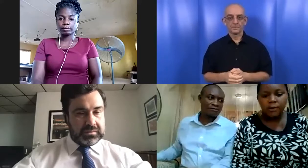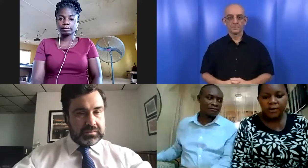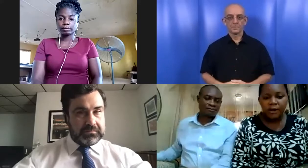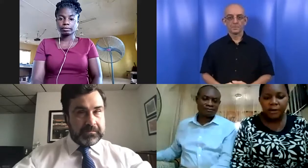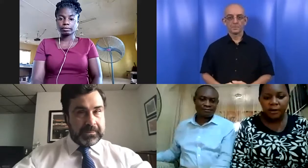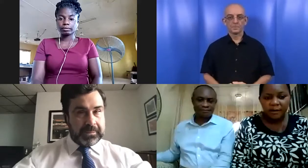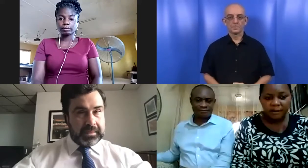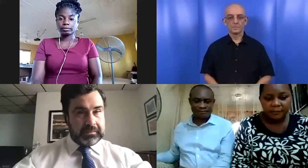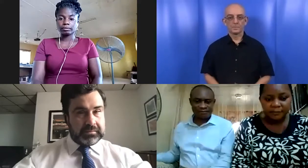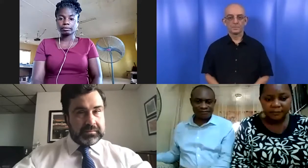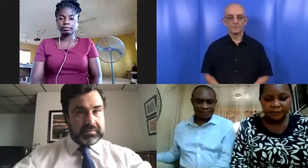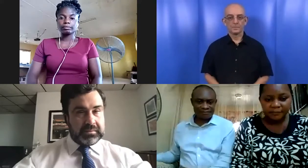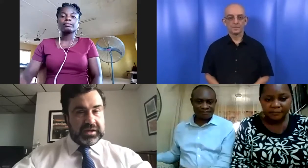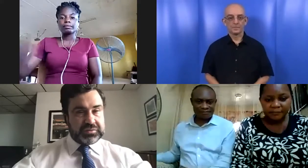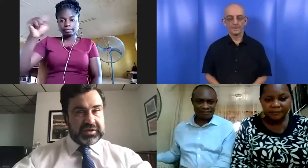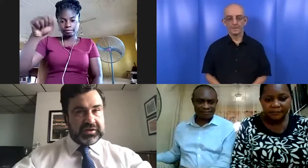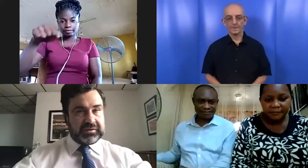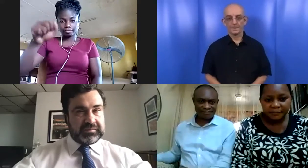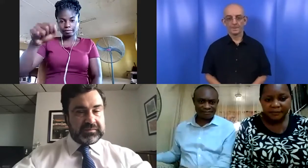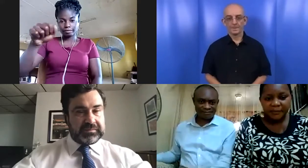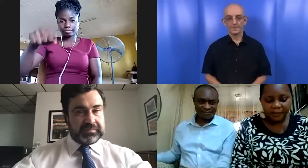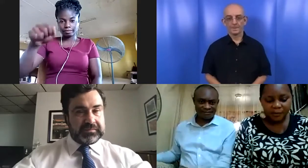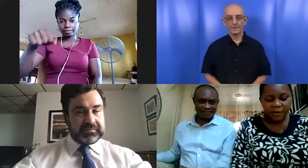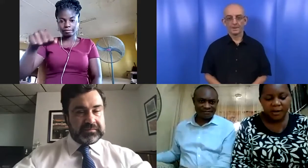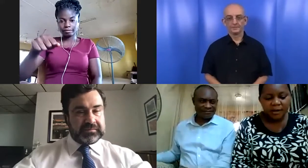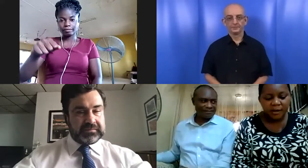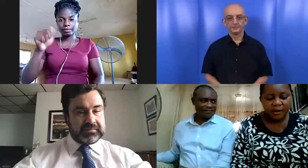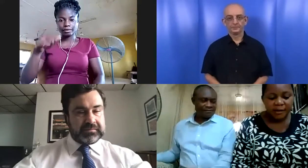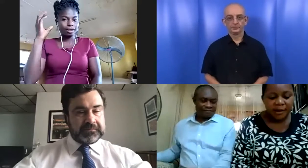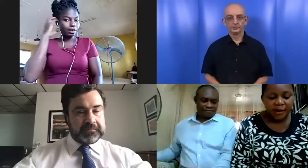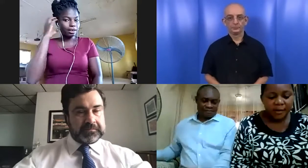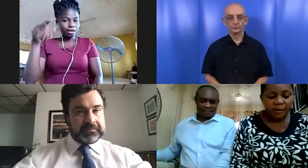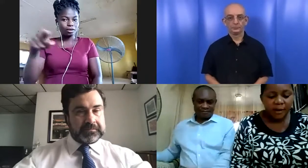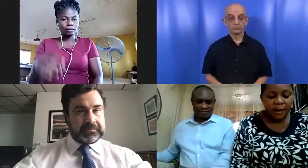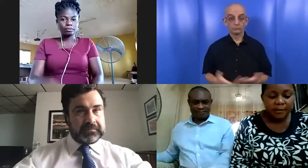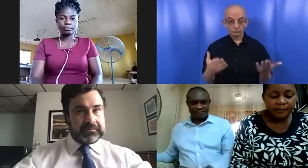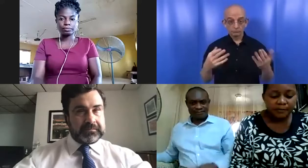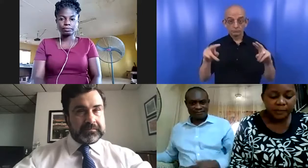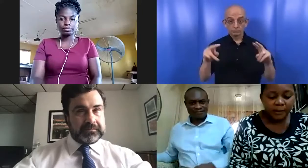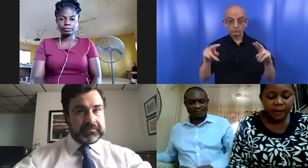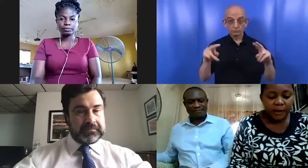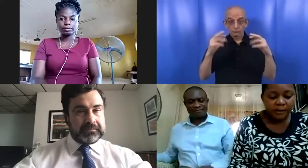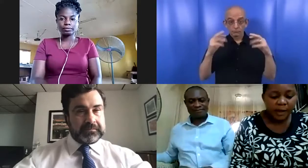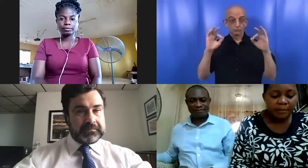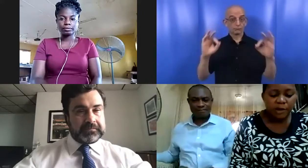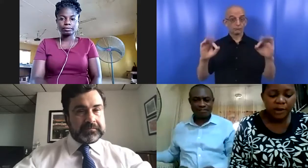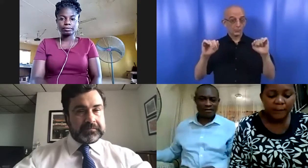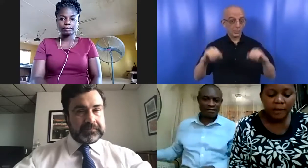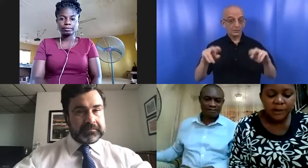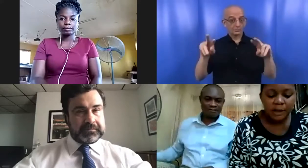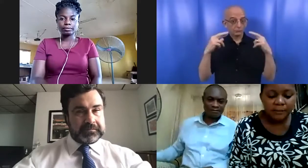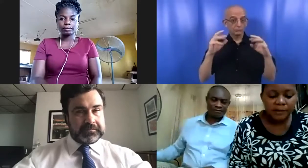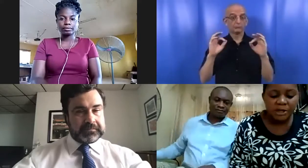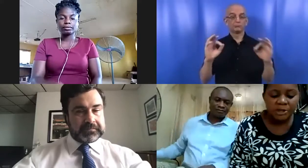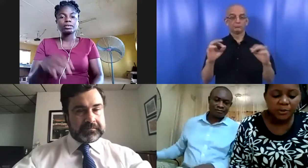Hello, can you hear me? Yes, we can. Okay. Well, yeah, I'm talking